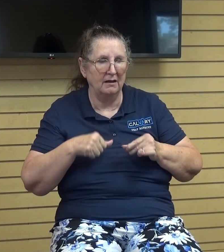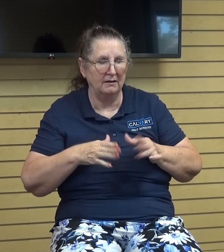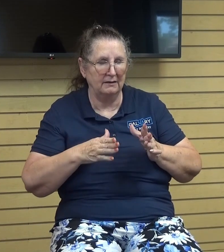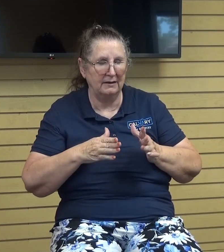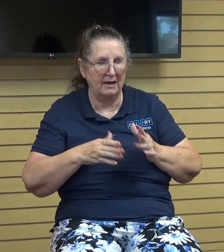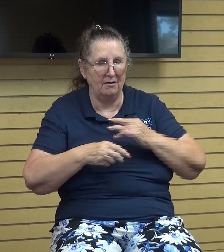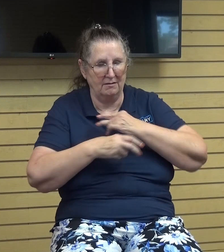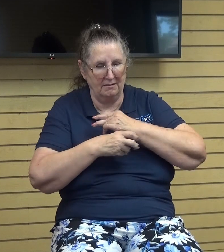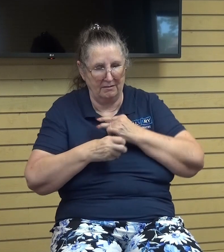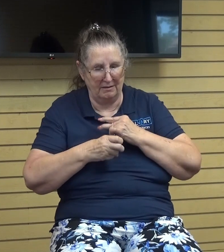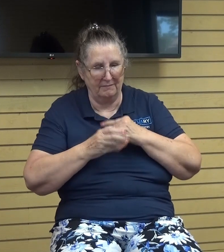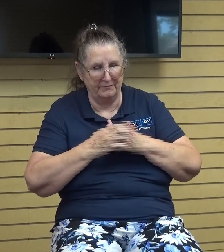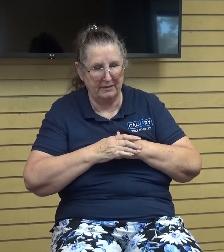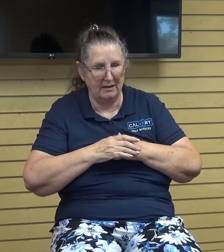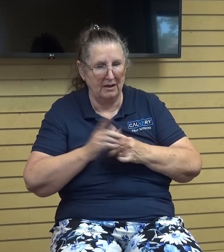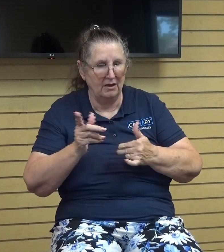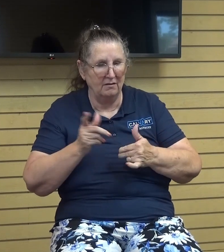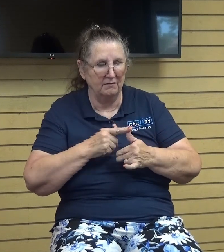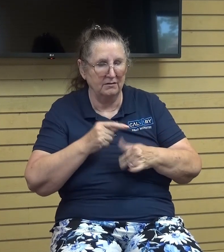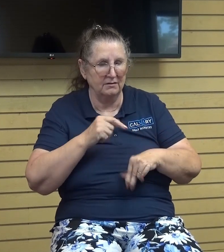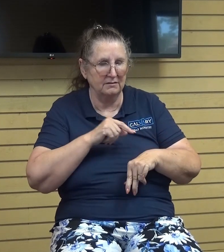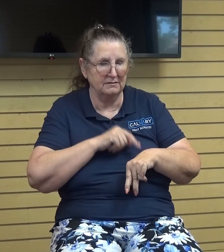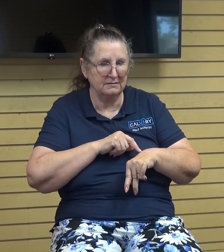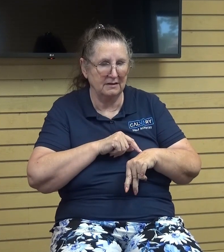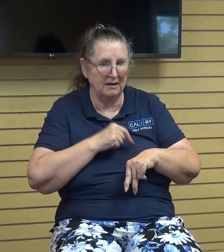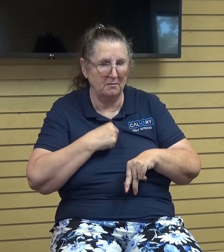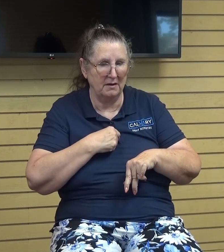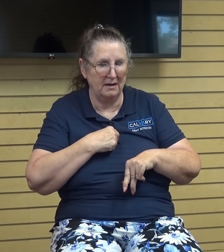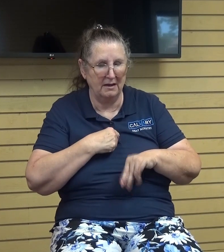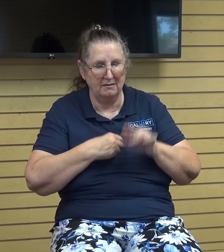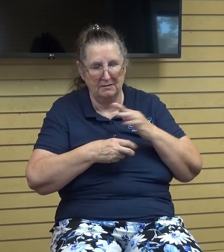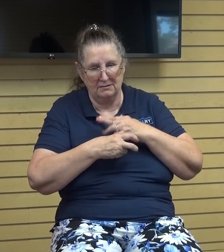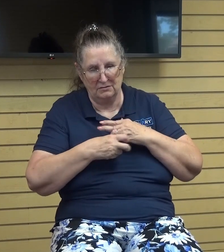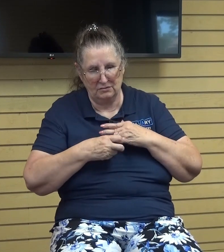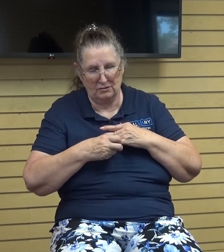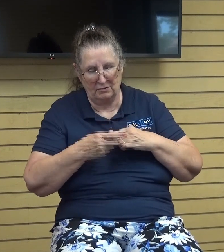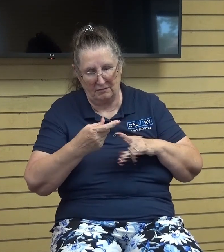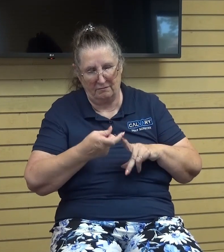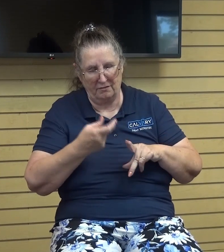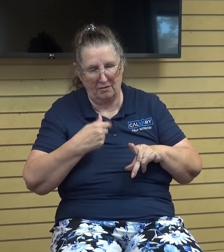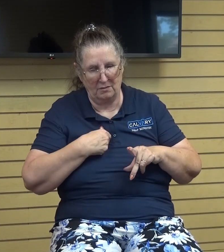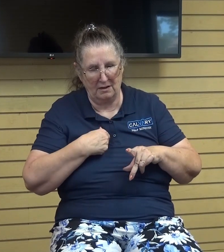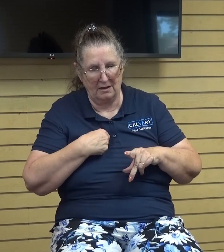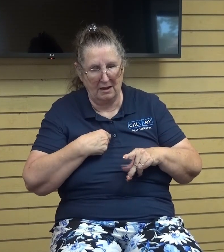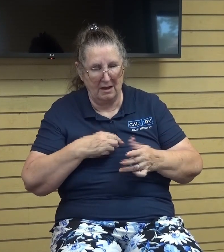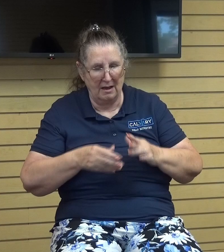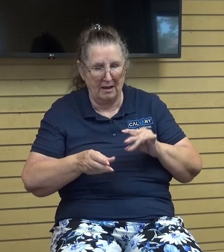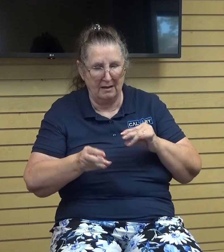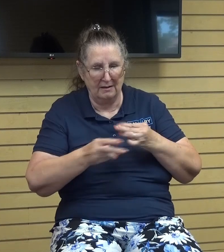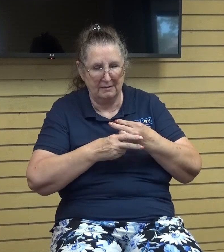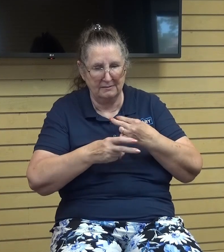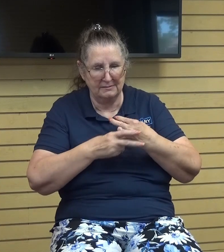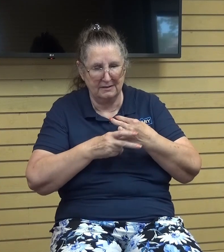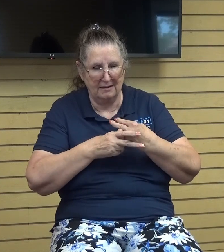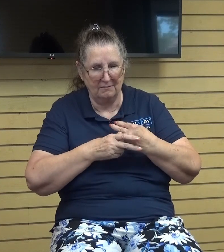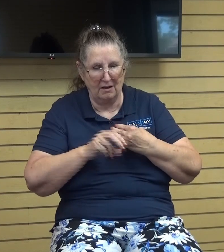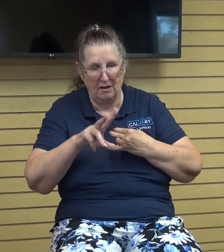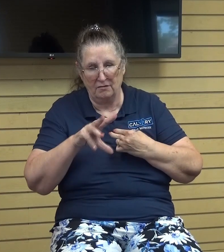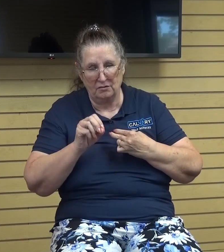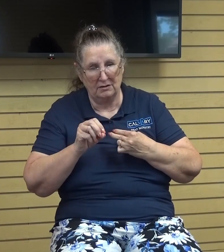got jacked. I was in a foster home. I had saved up my allowance. Probably had 30 bucks. That was a king's ransom to my 11-year-old self.